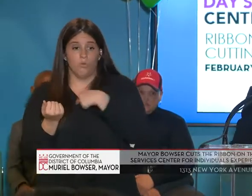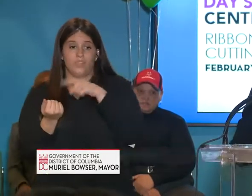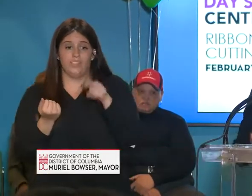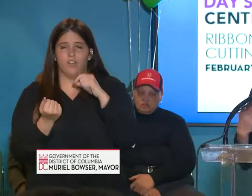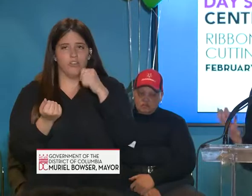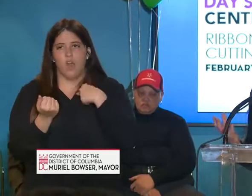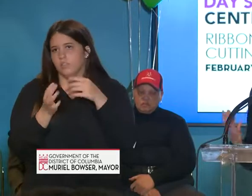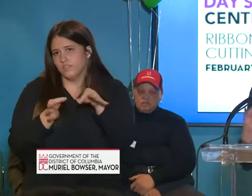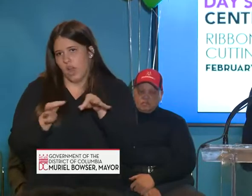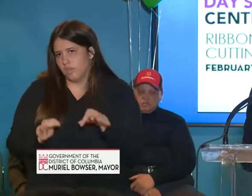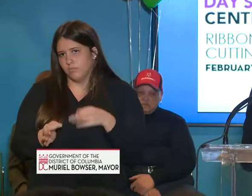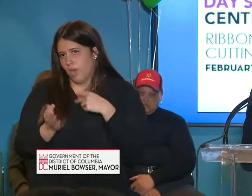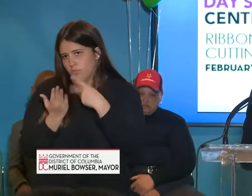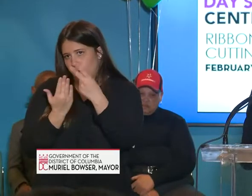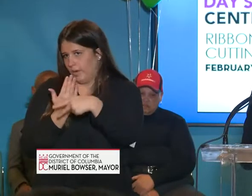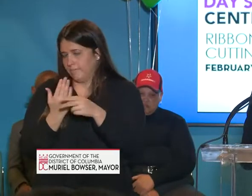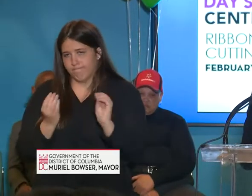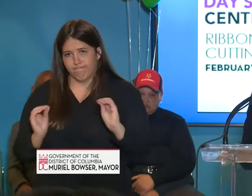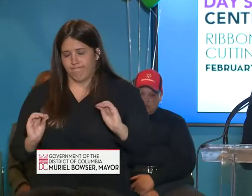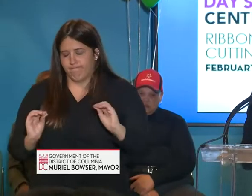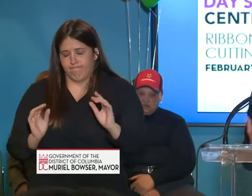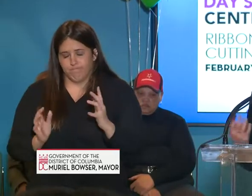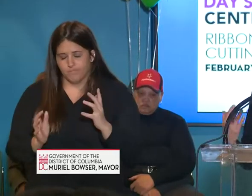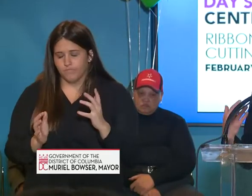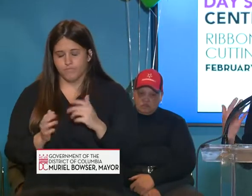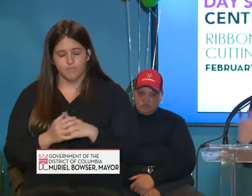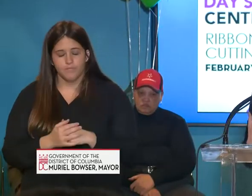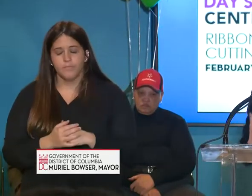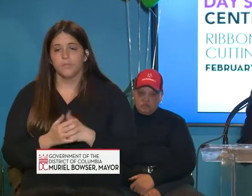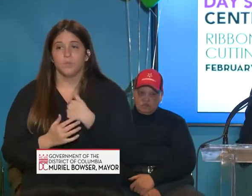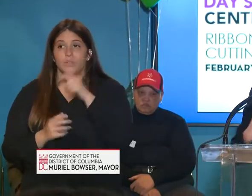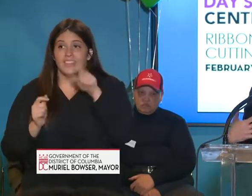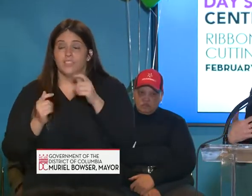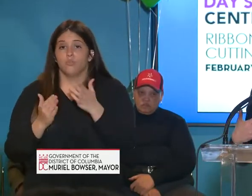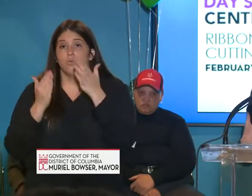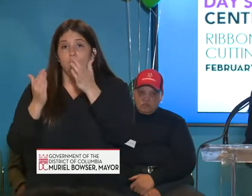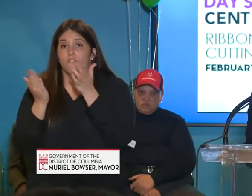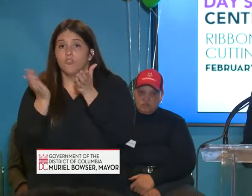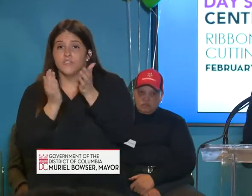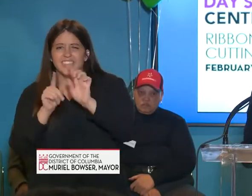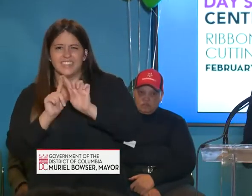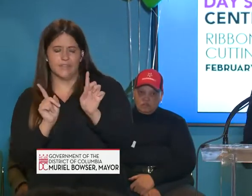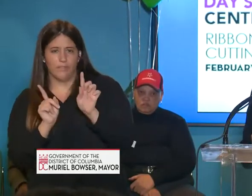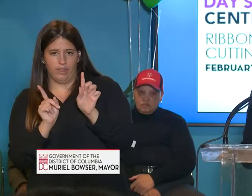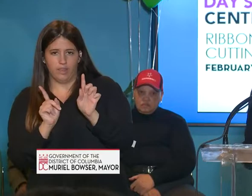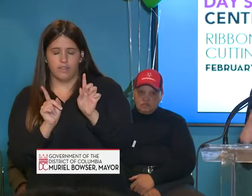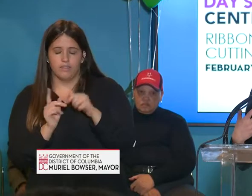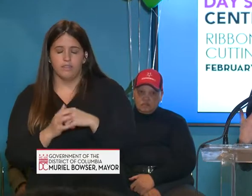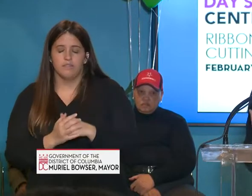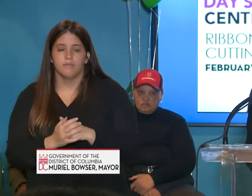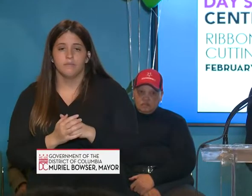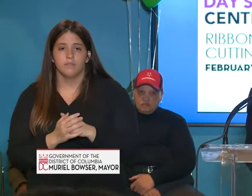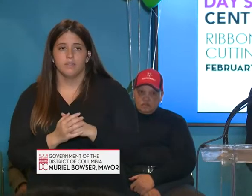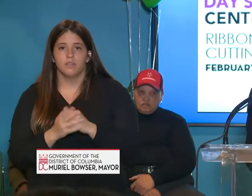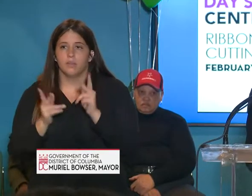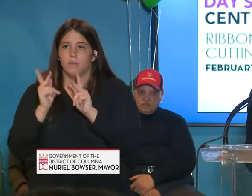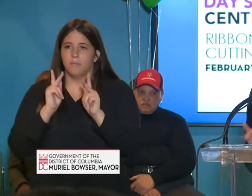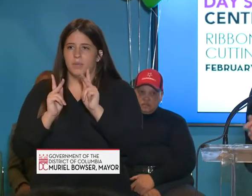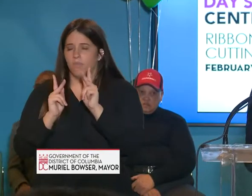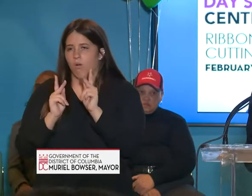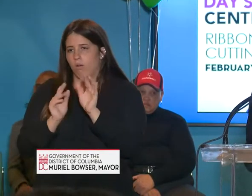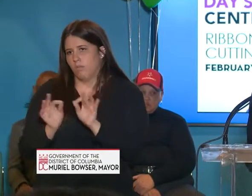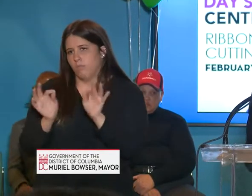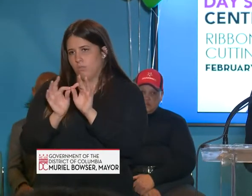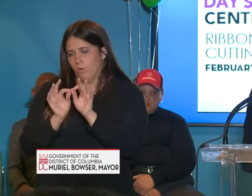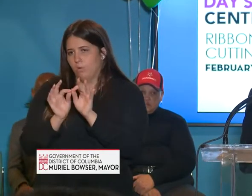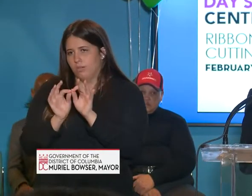fragmented programs. You know, and we need to offer services differently in a way that the people are at the forefront,